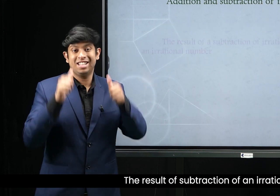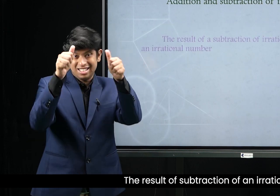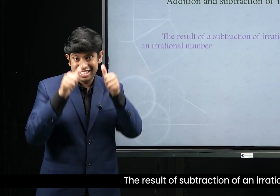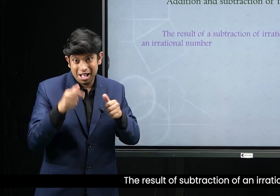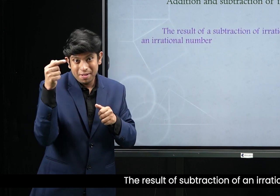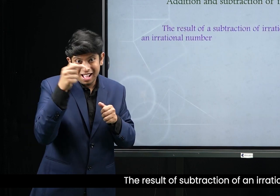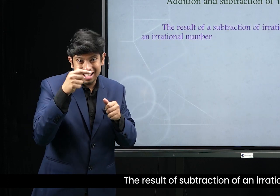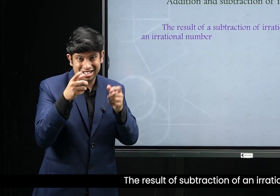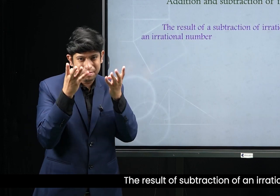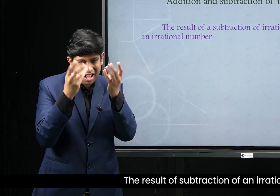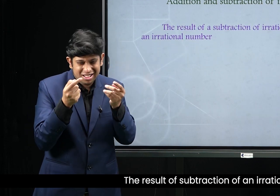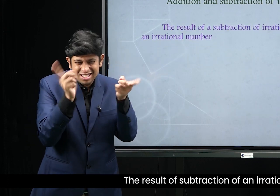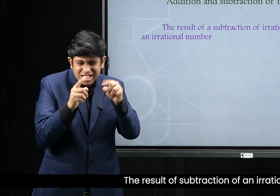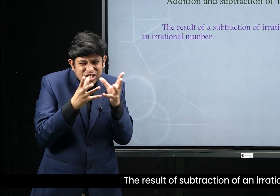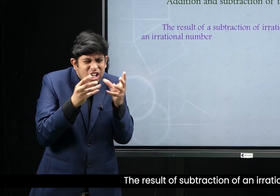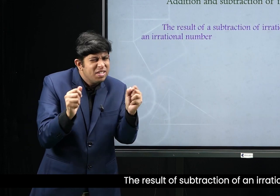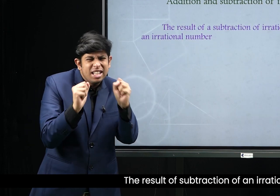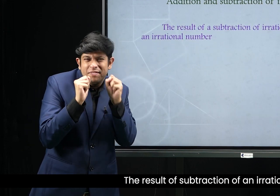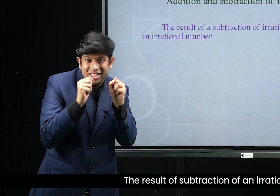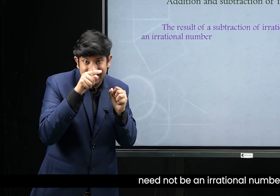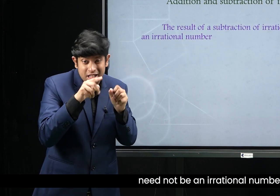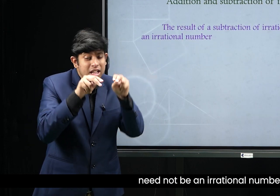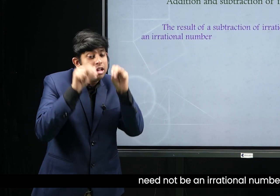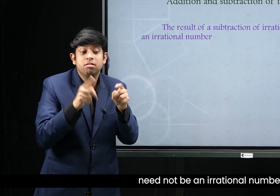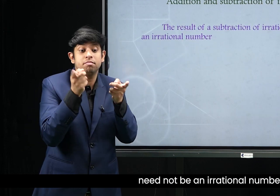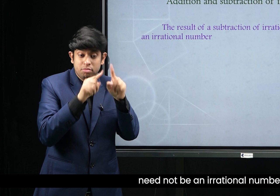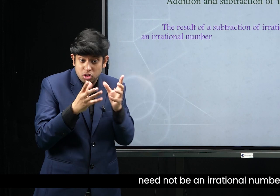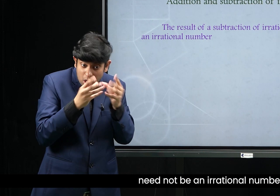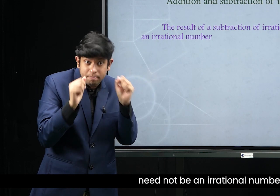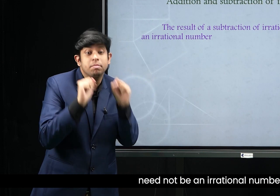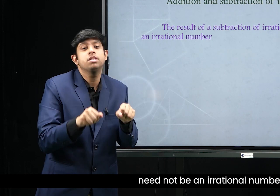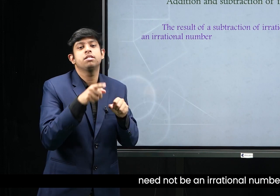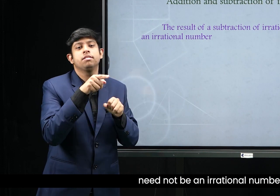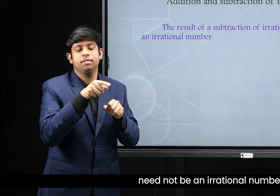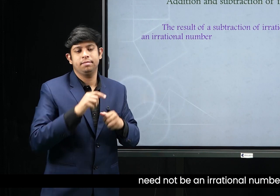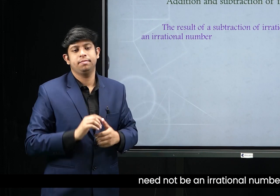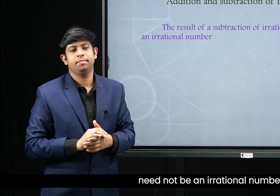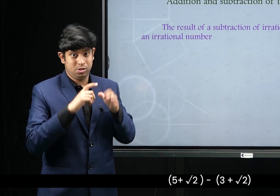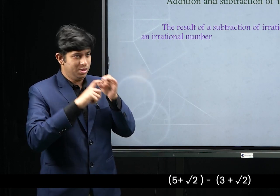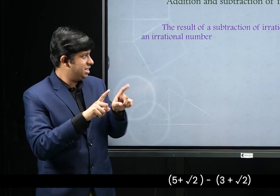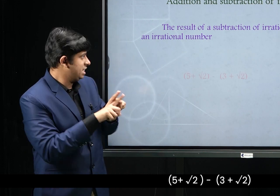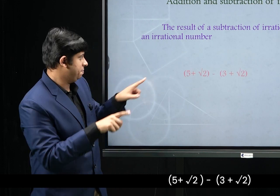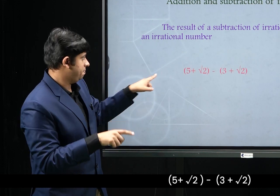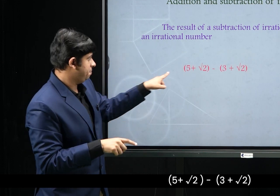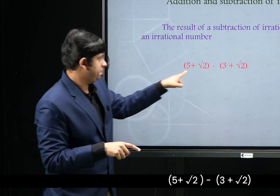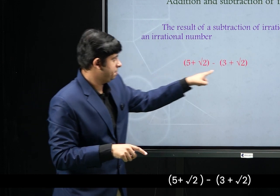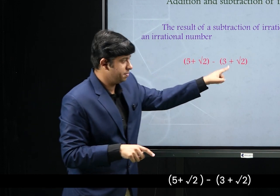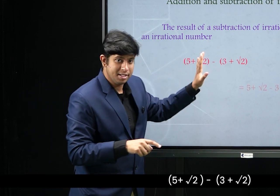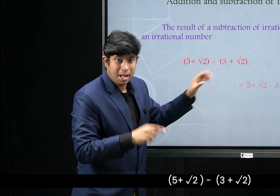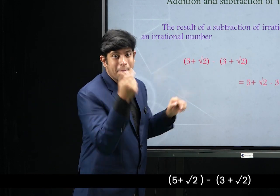The result of subtraction of an irrational number need not be an irrational number. 5 plus root 2 minus